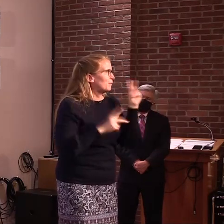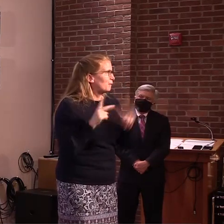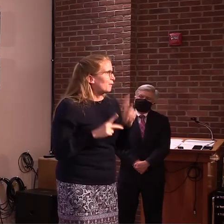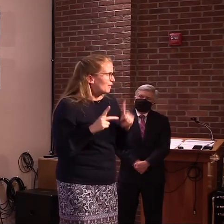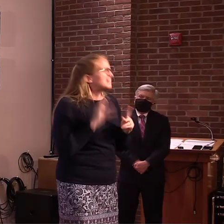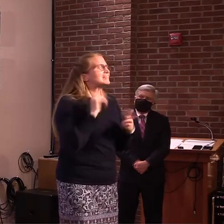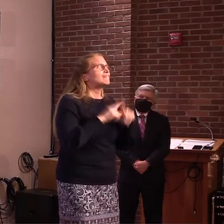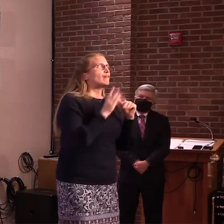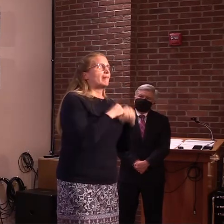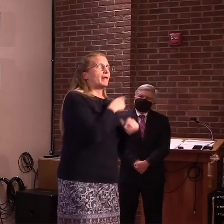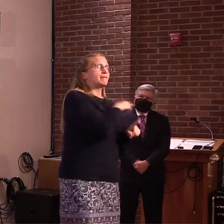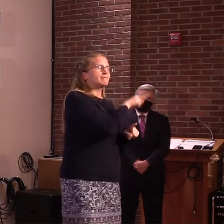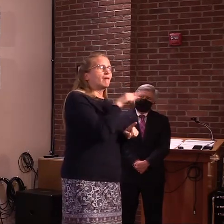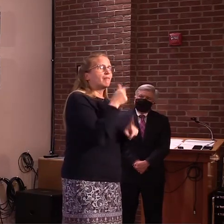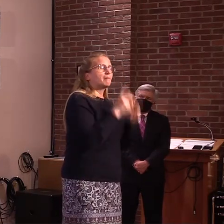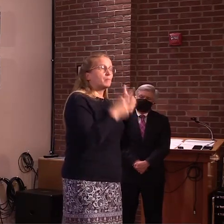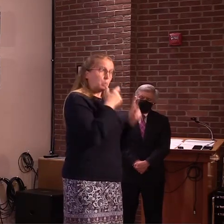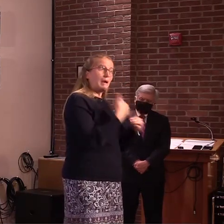really,